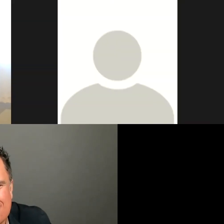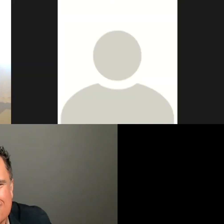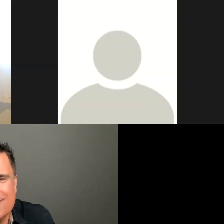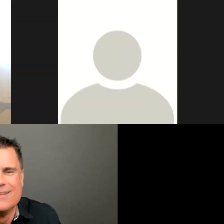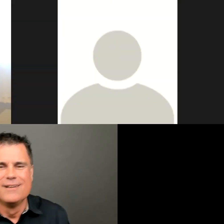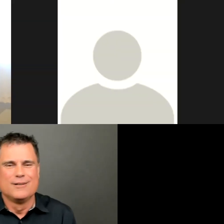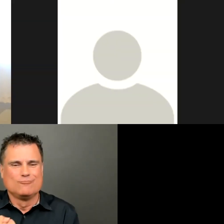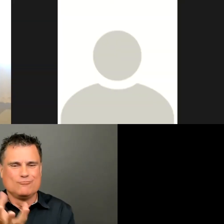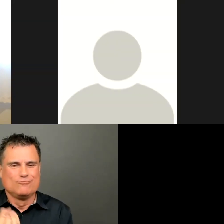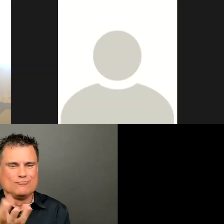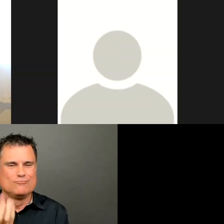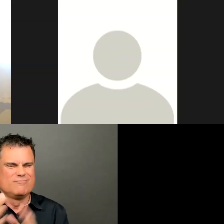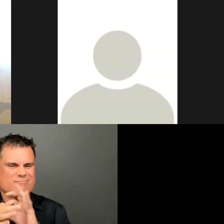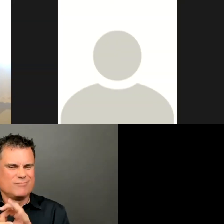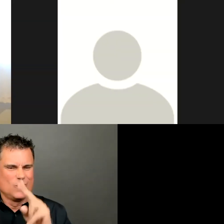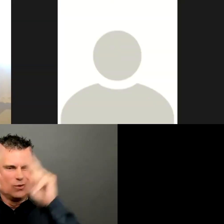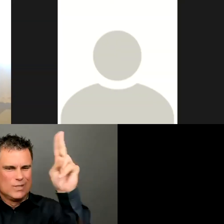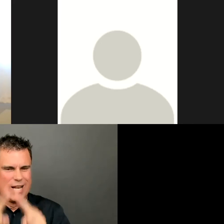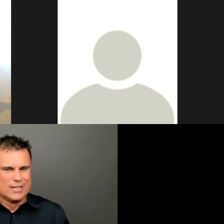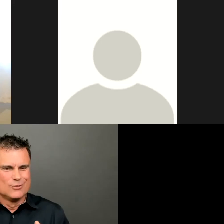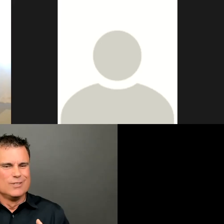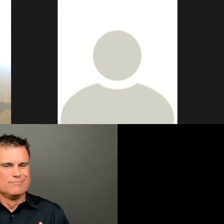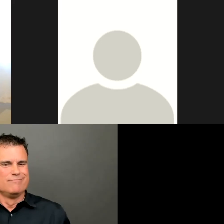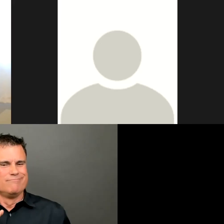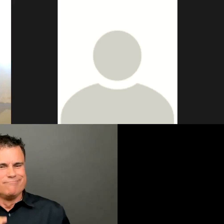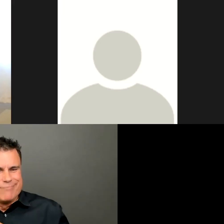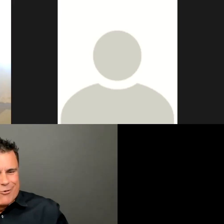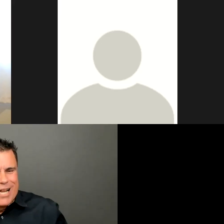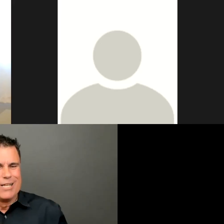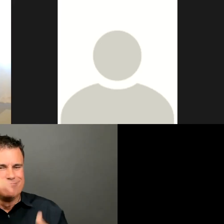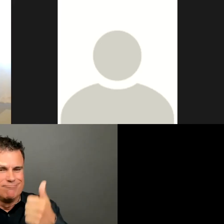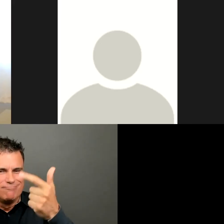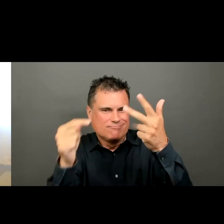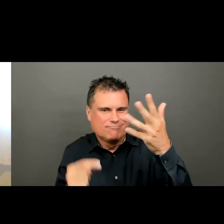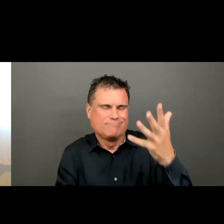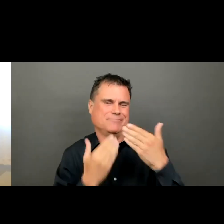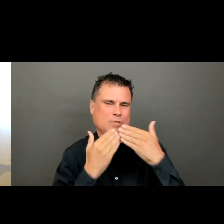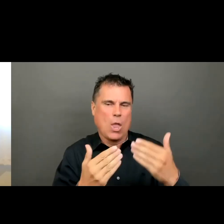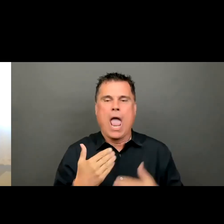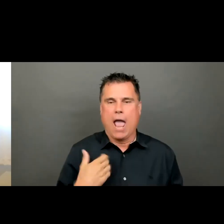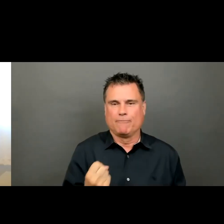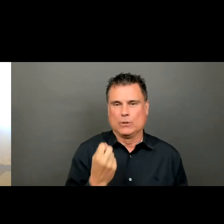I really appreciate Heidi, and thank you, Arūnas. So thank you for your